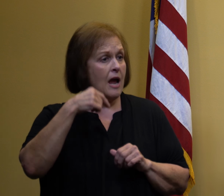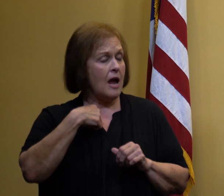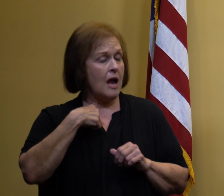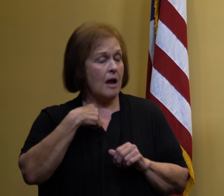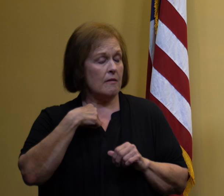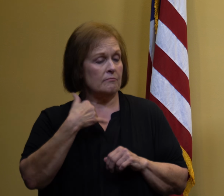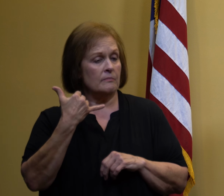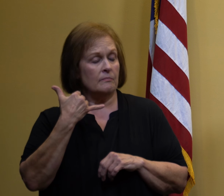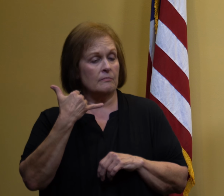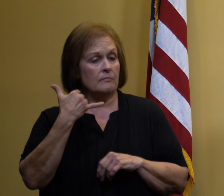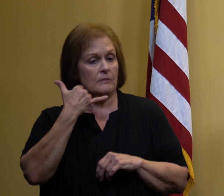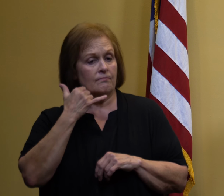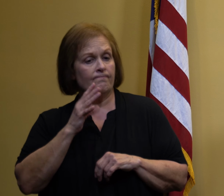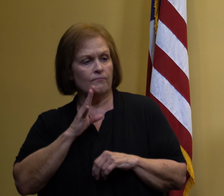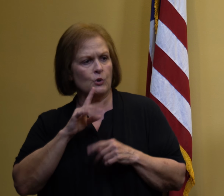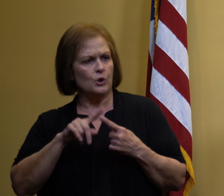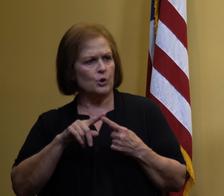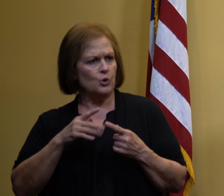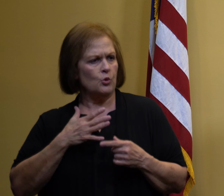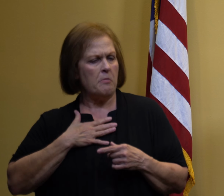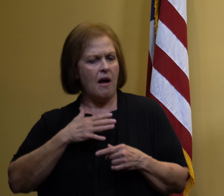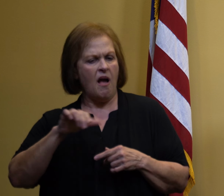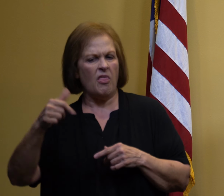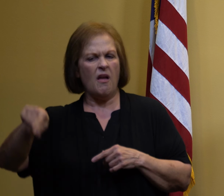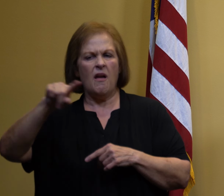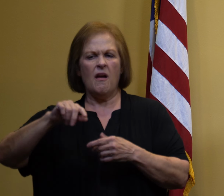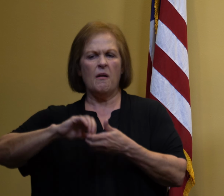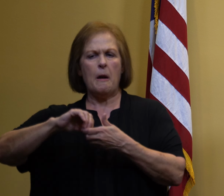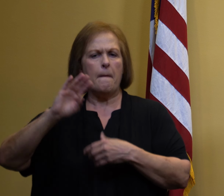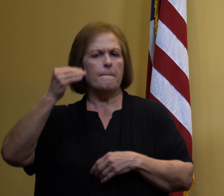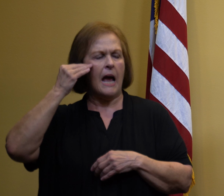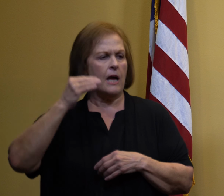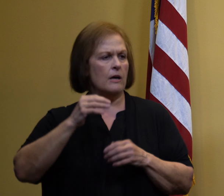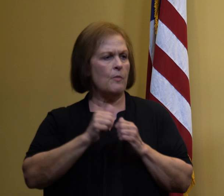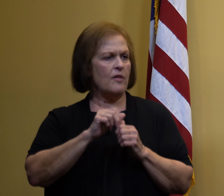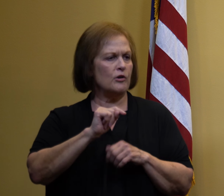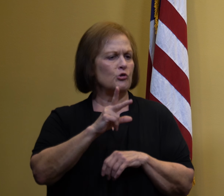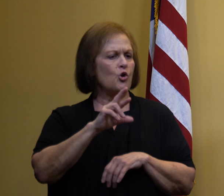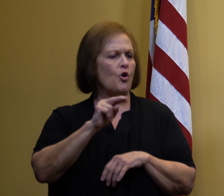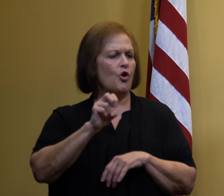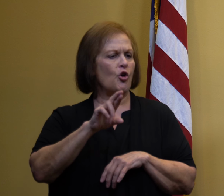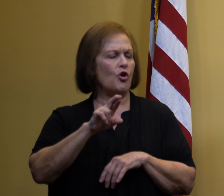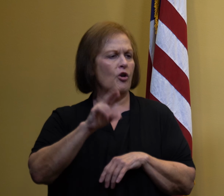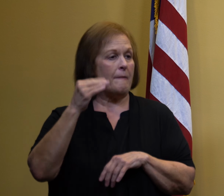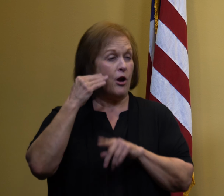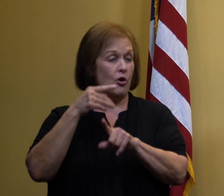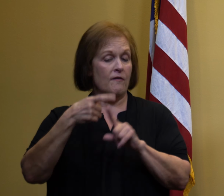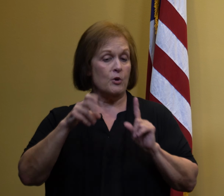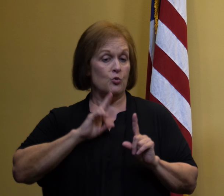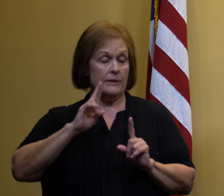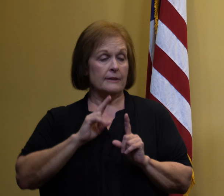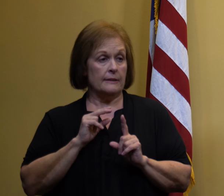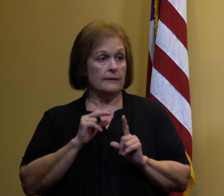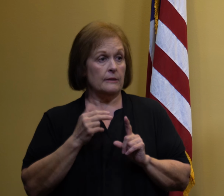on a call with several of my brother and sister mayors. It was led by Mayor Turner of Houston, but we had